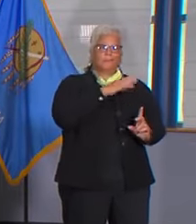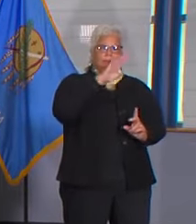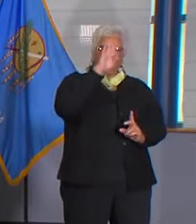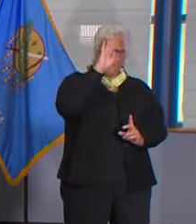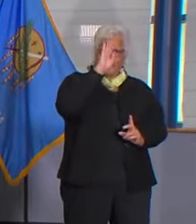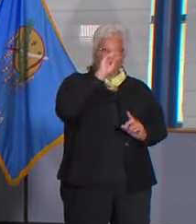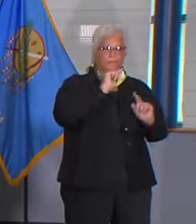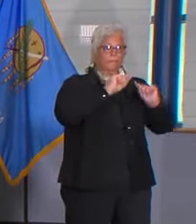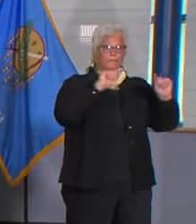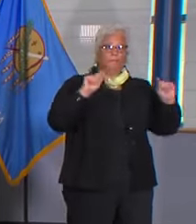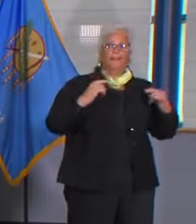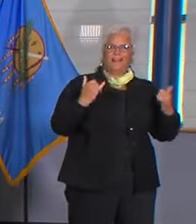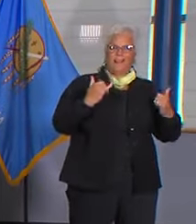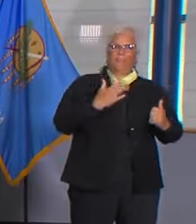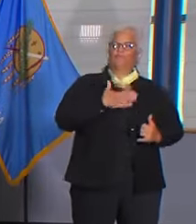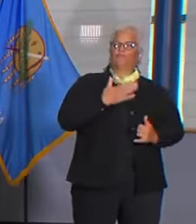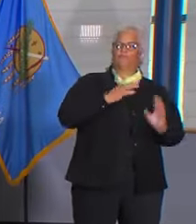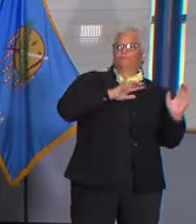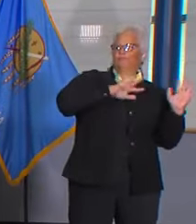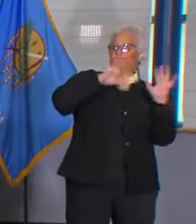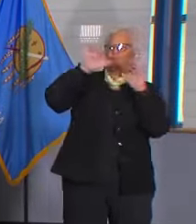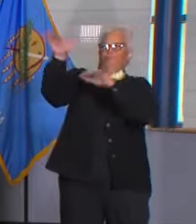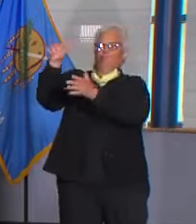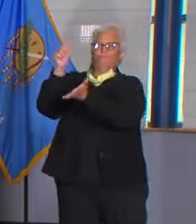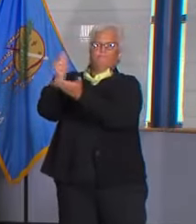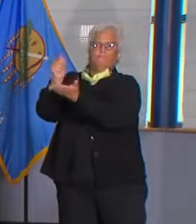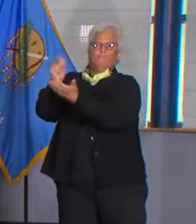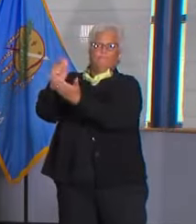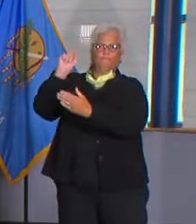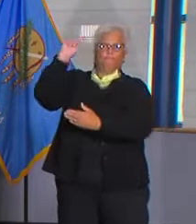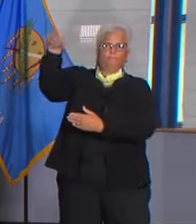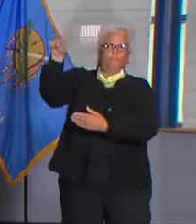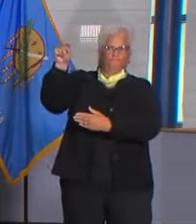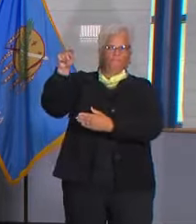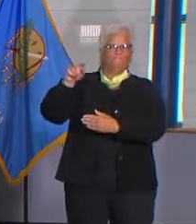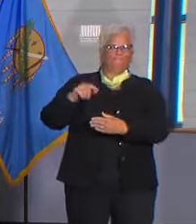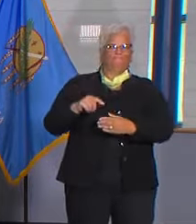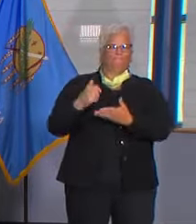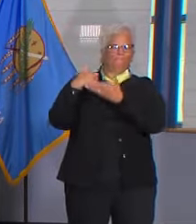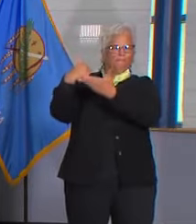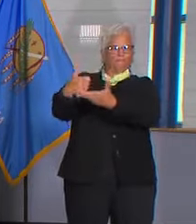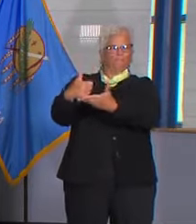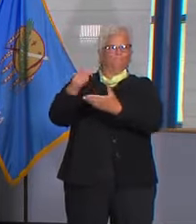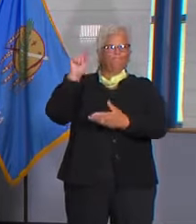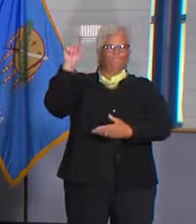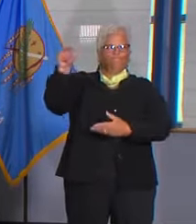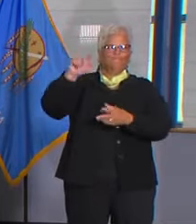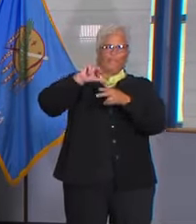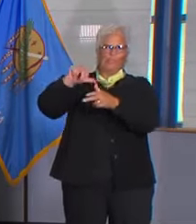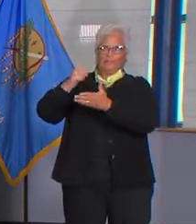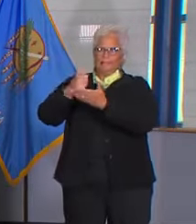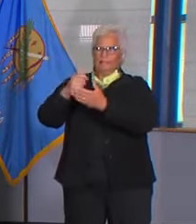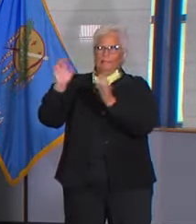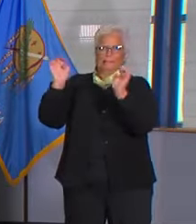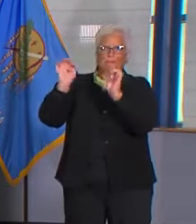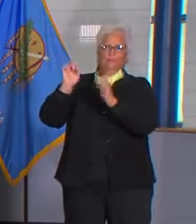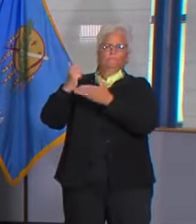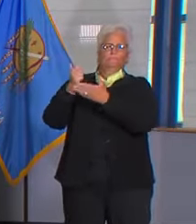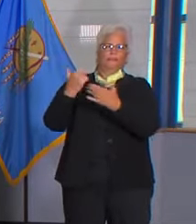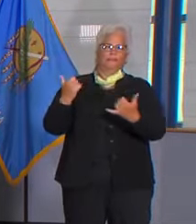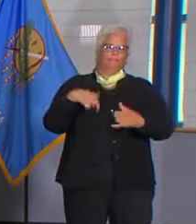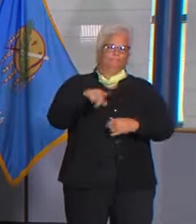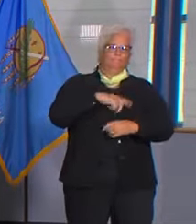go assist our neighbors in neighboring states. And to share more about that and the countywide effort on this, I'd like to